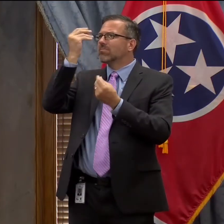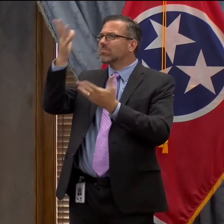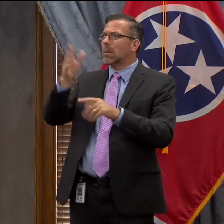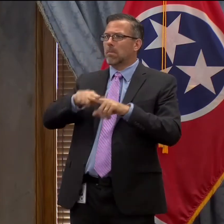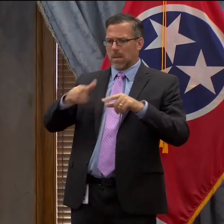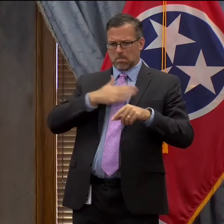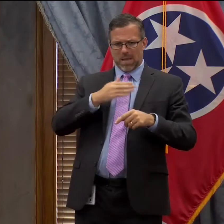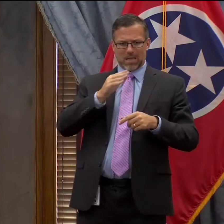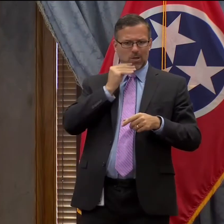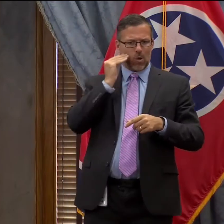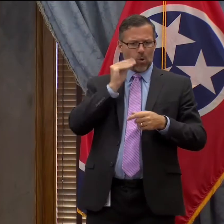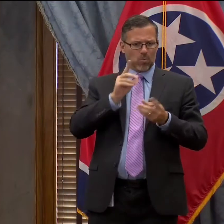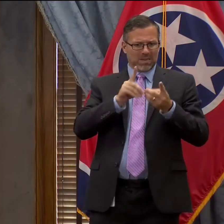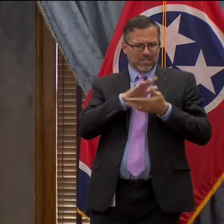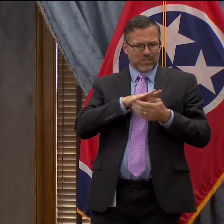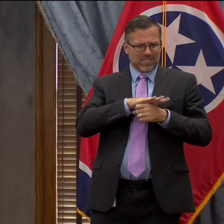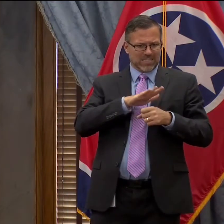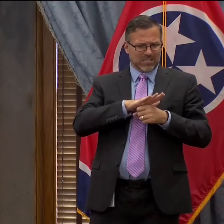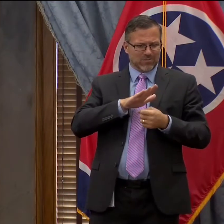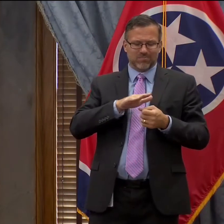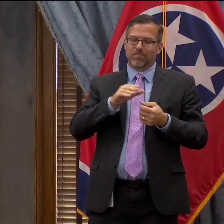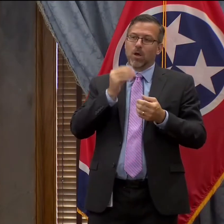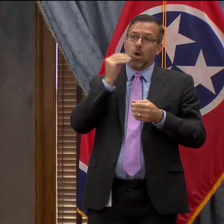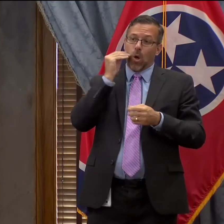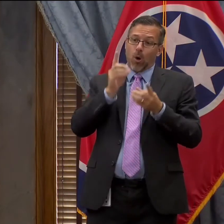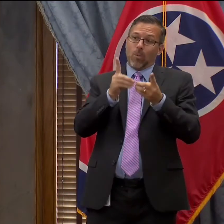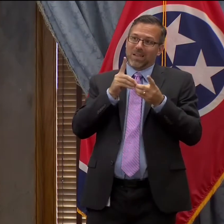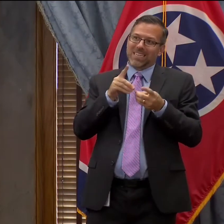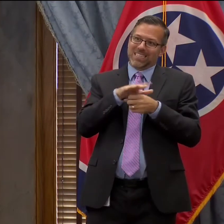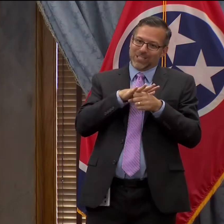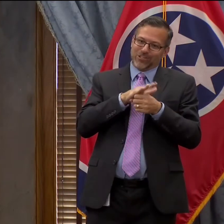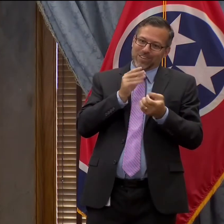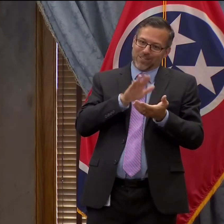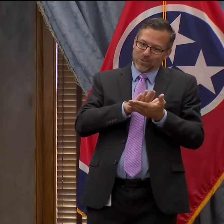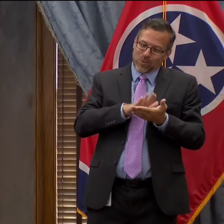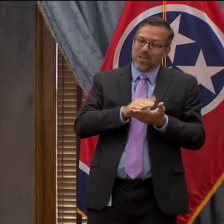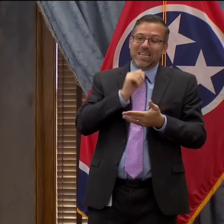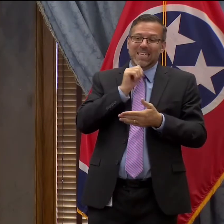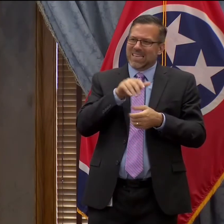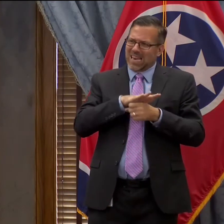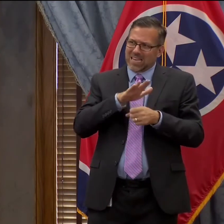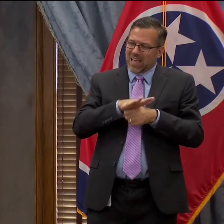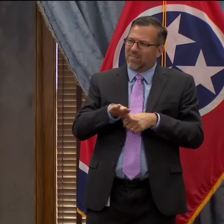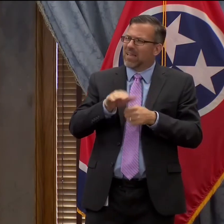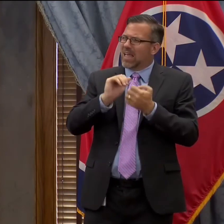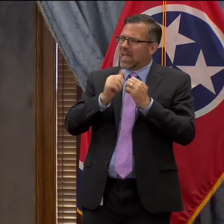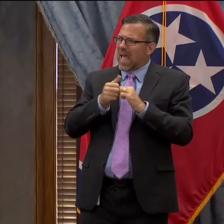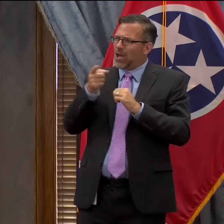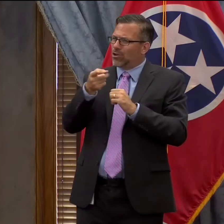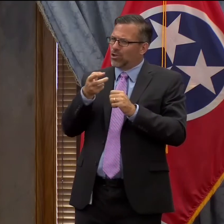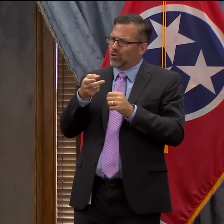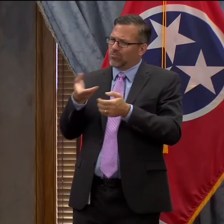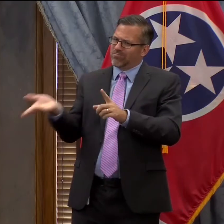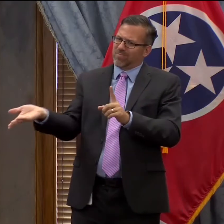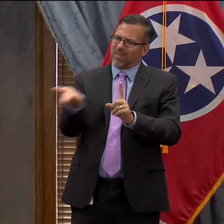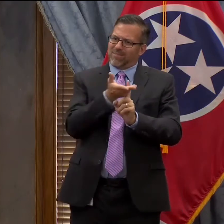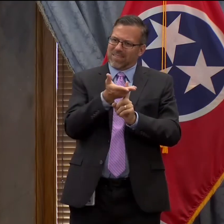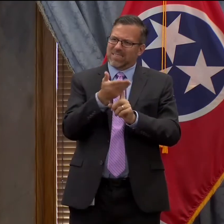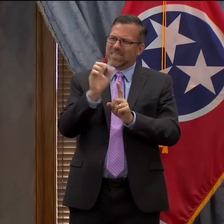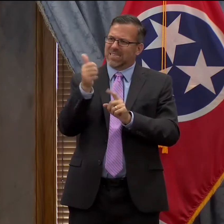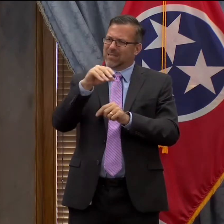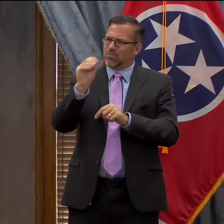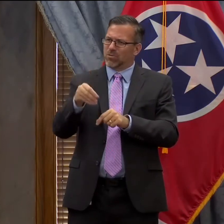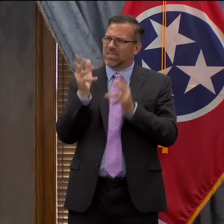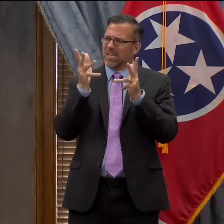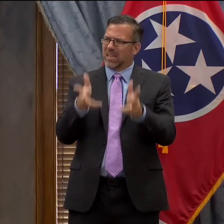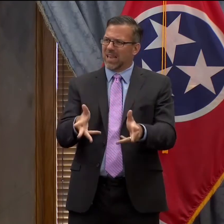So, I mean, how do you make sure that those parents are not kept in the dark? That's been the situation with this administration in the last few weeks. How do you make